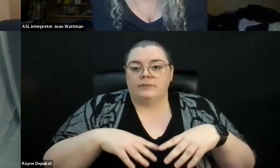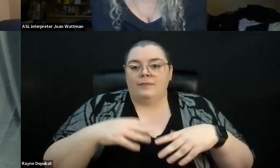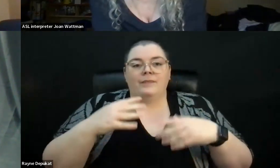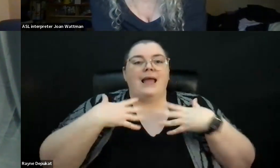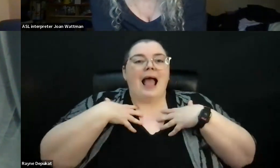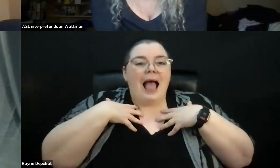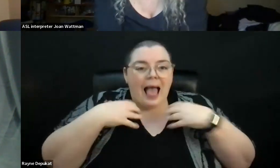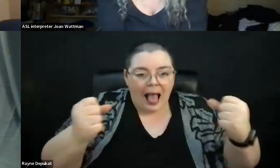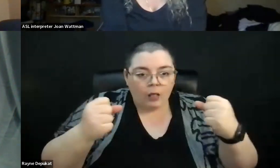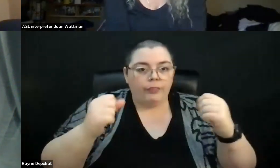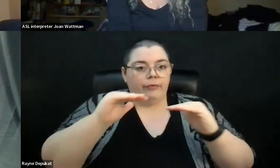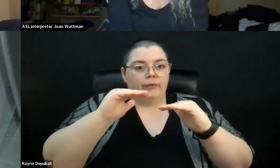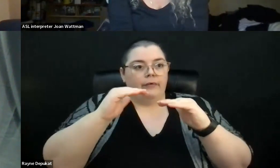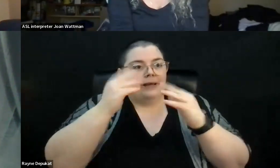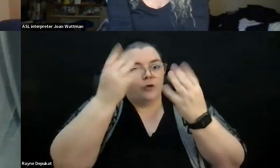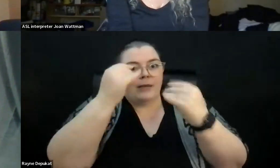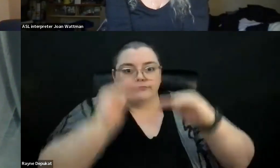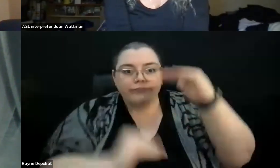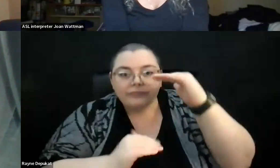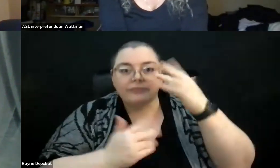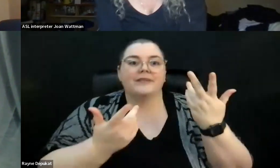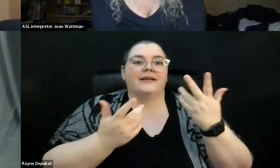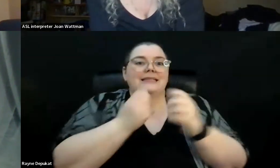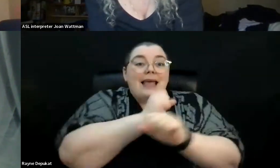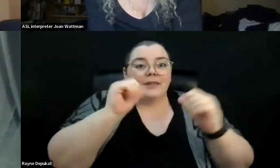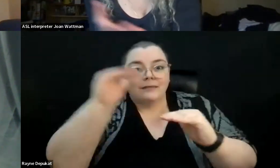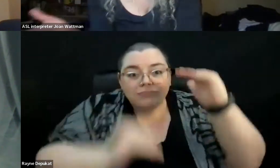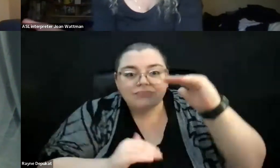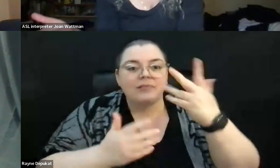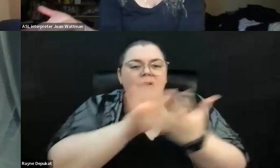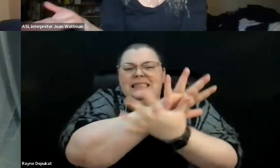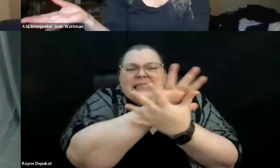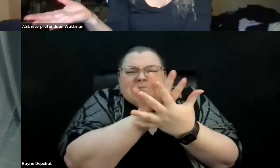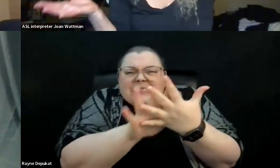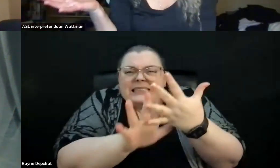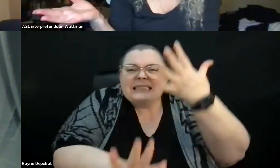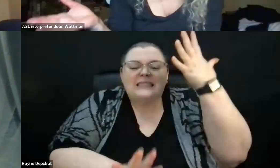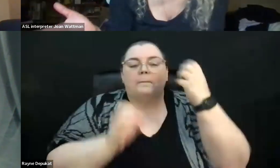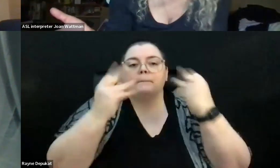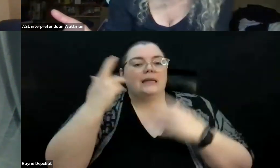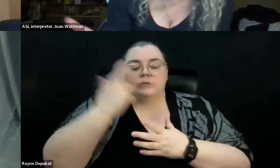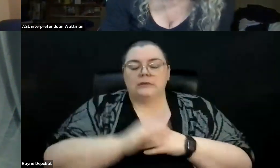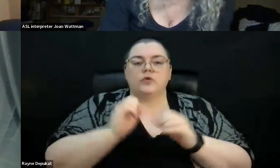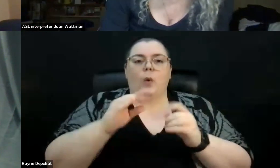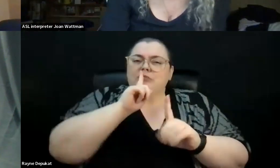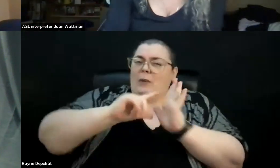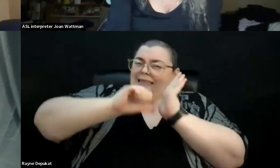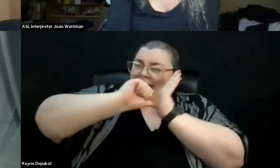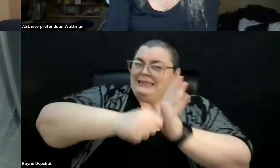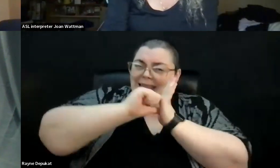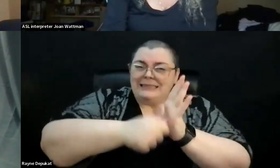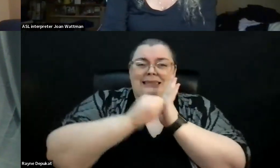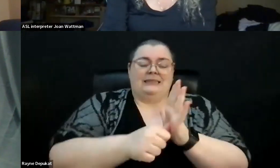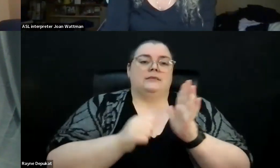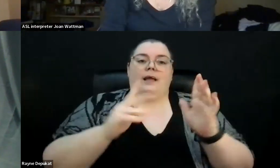not understand, and it's very scary. But with COVID, their health information, their health access is suffering because